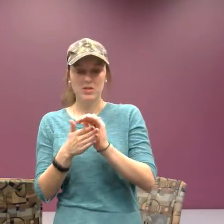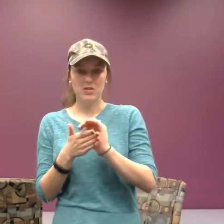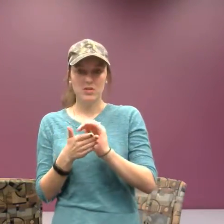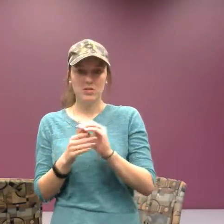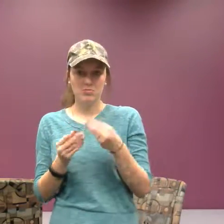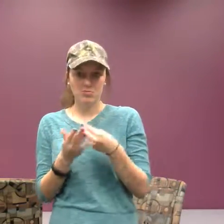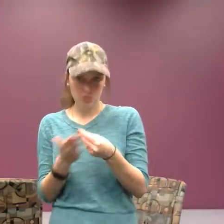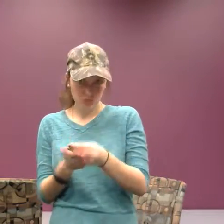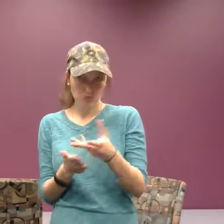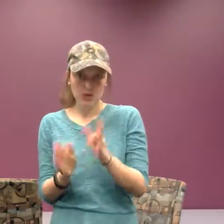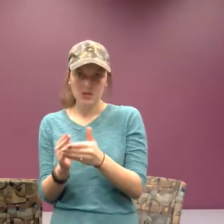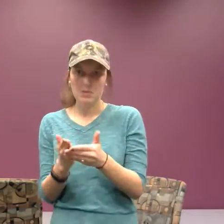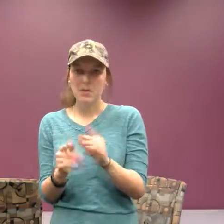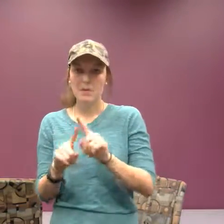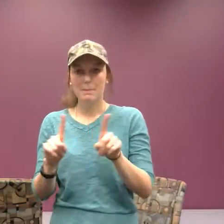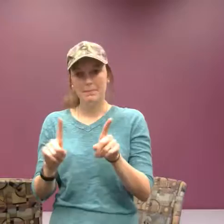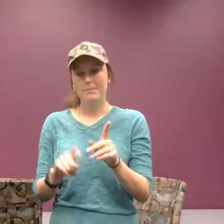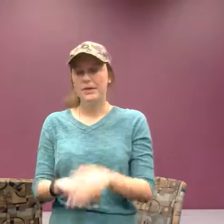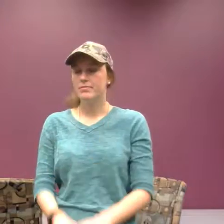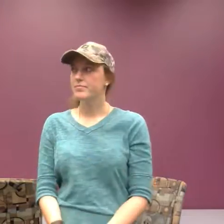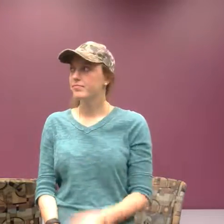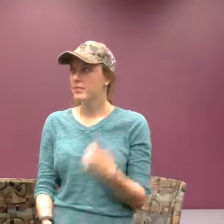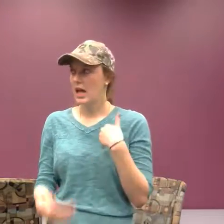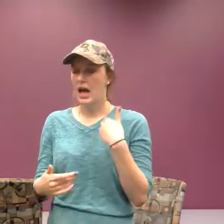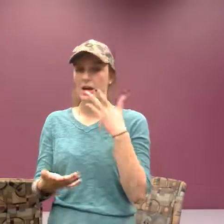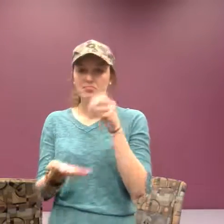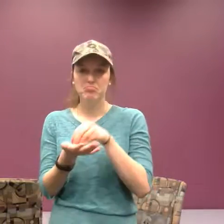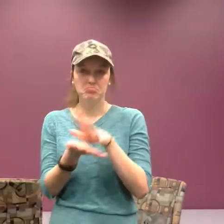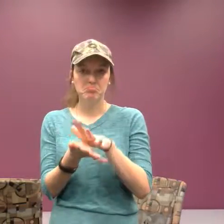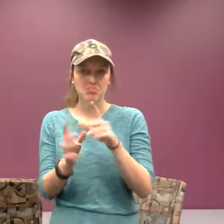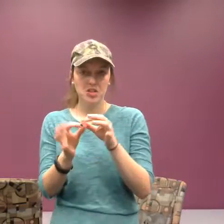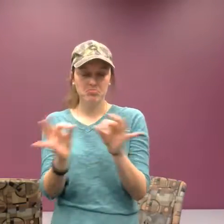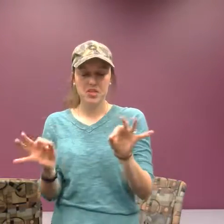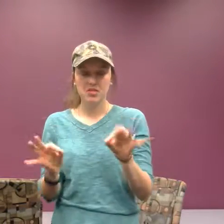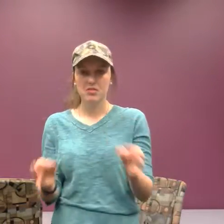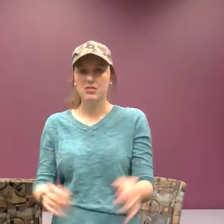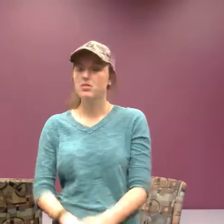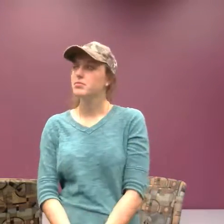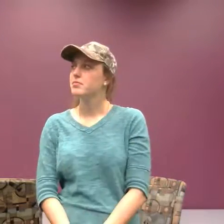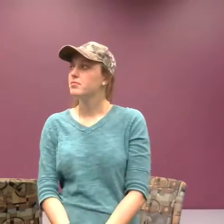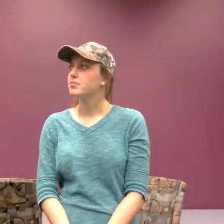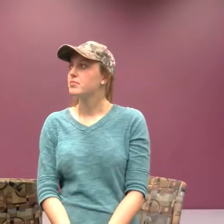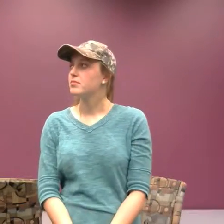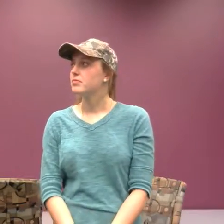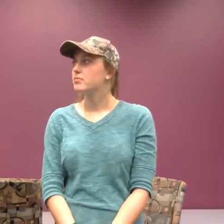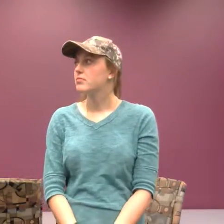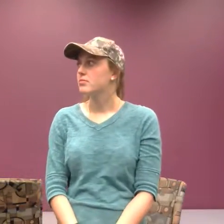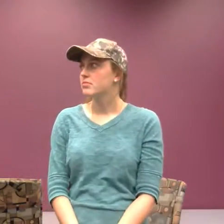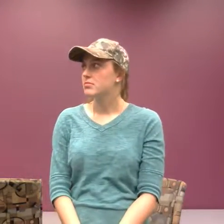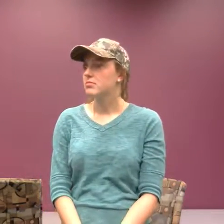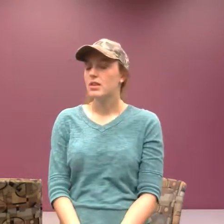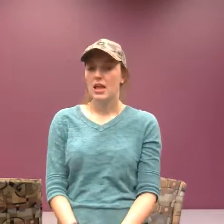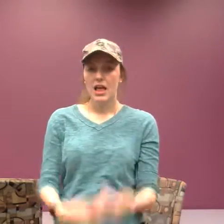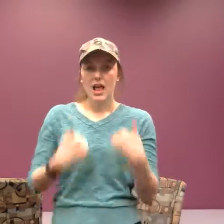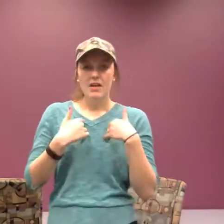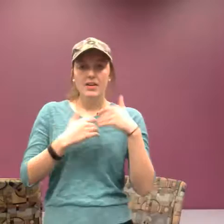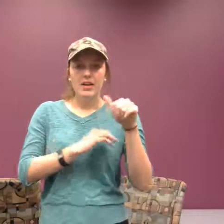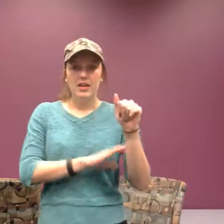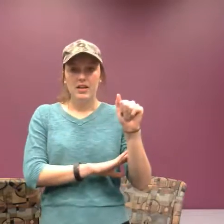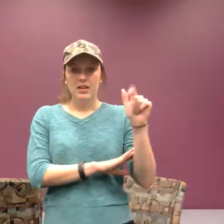cost, what their prices are. But at least we have an algebraic statement that tells us what those prices